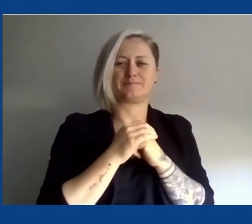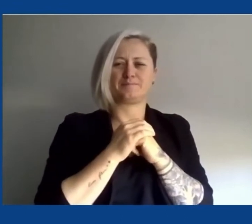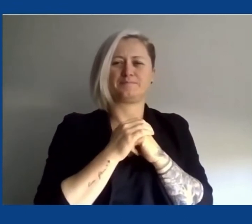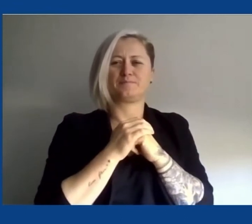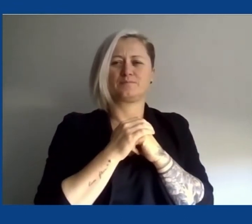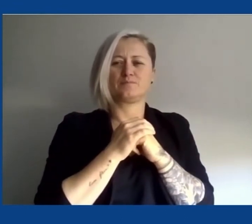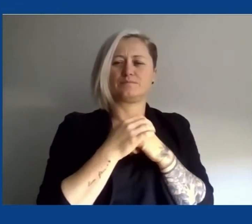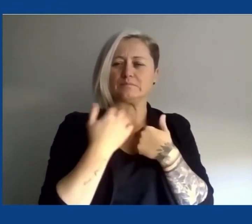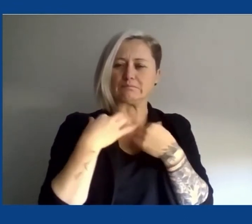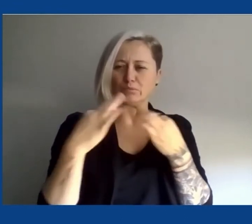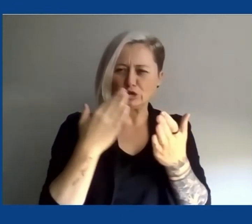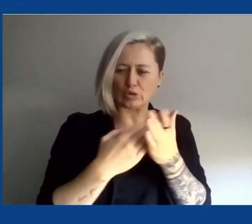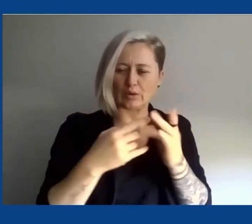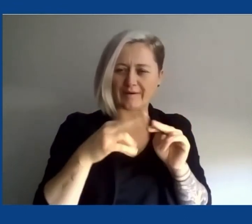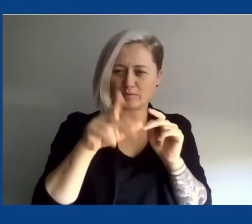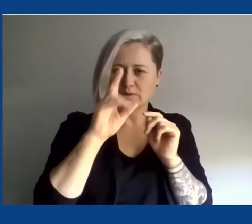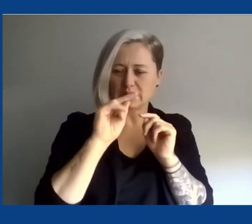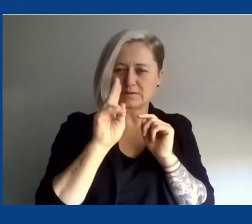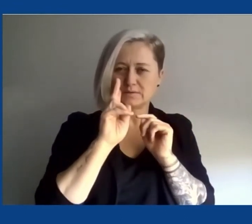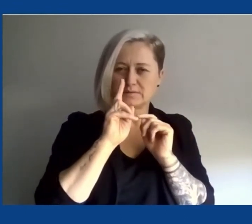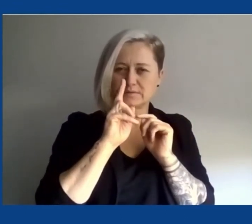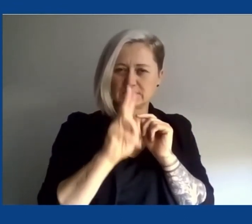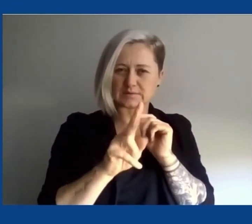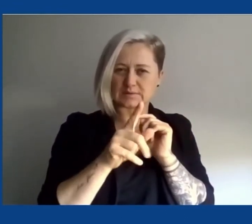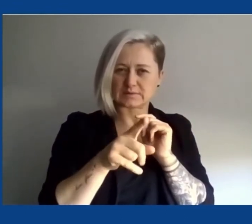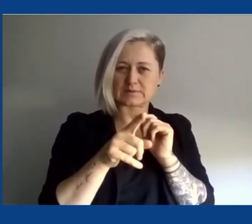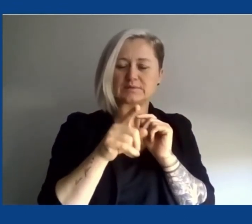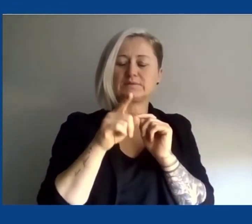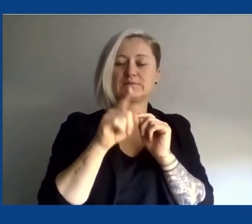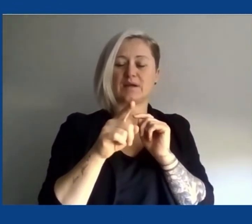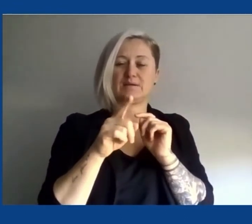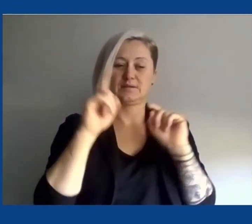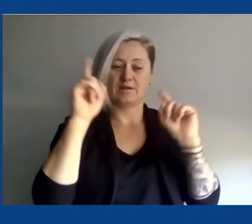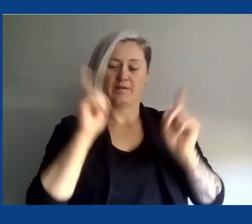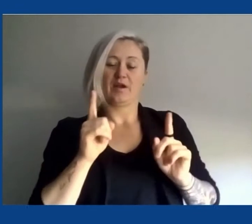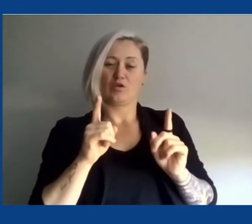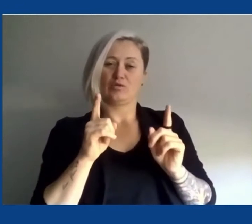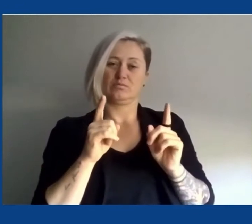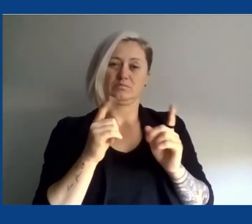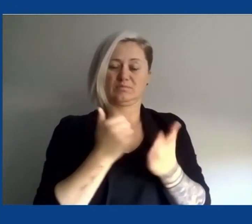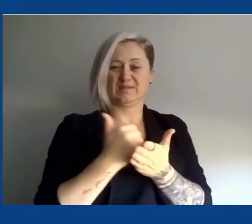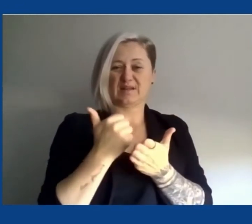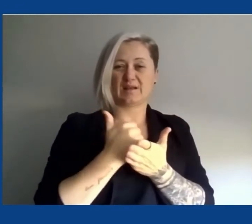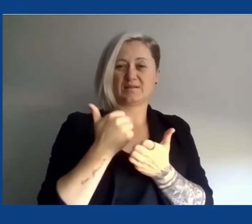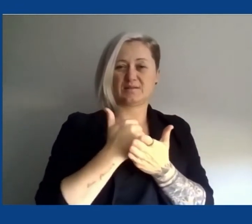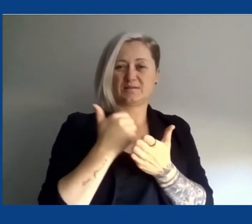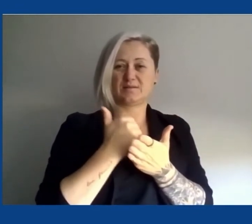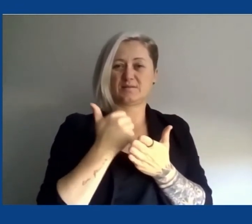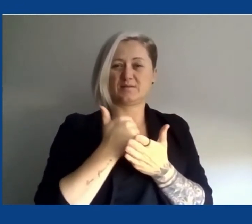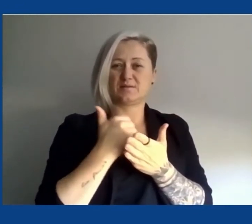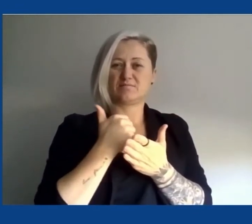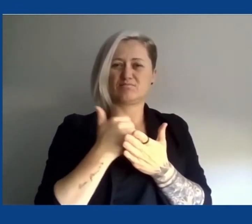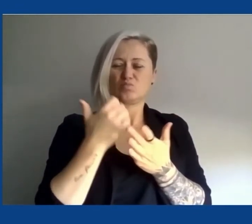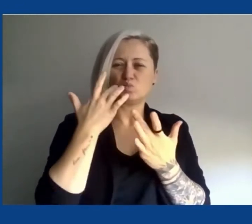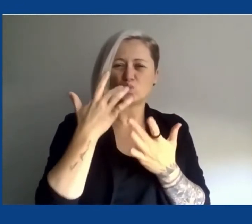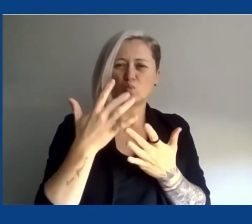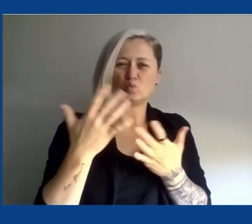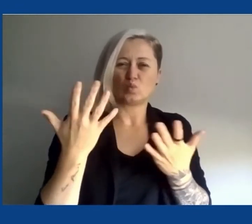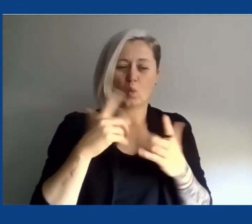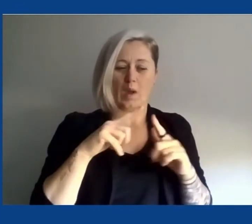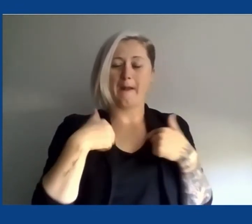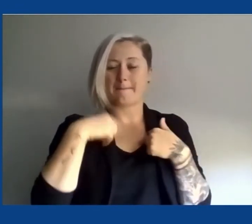I'm not sure if you can see that, but those are the current stats that are, you know, shows where our people are at